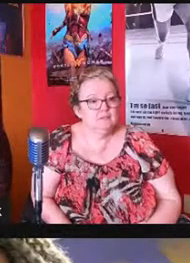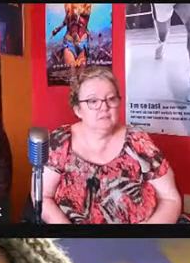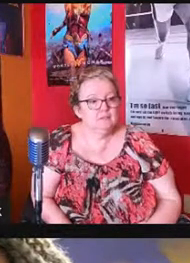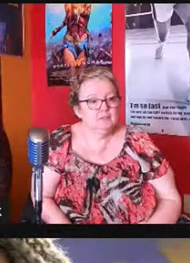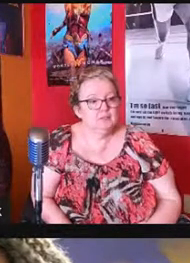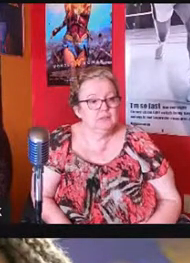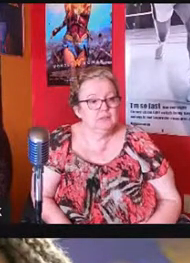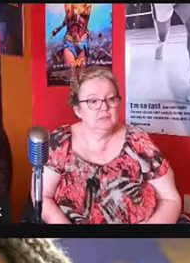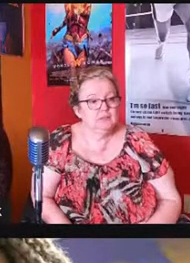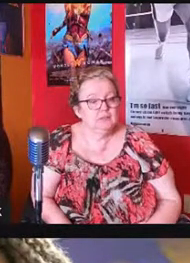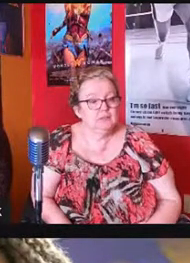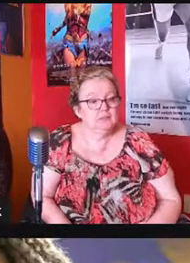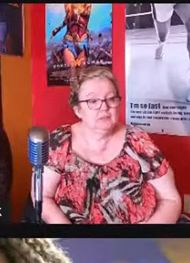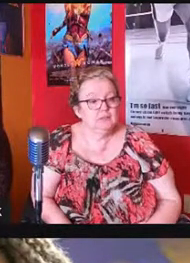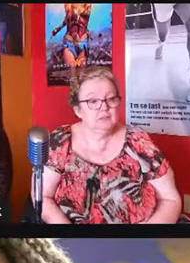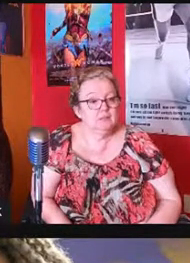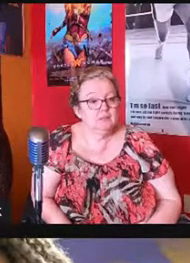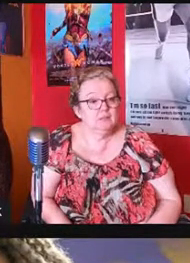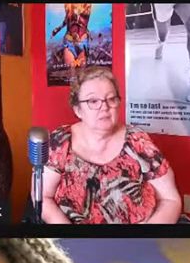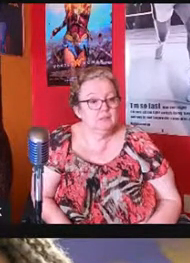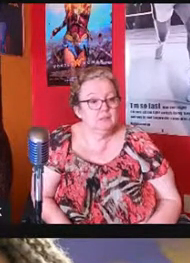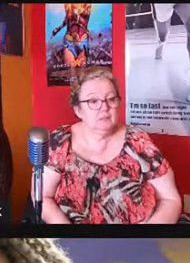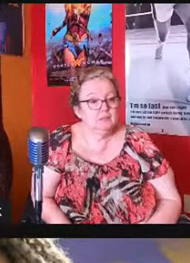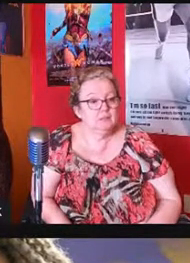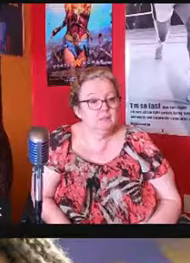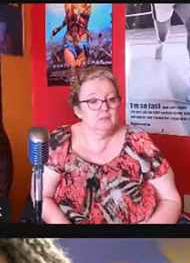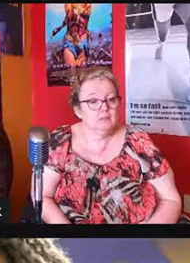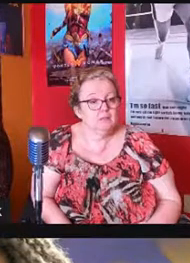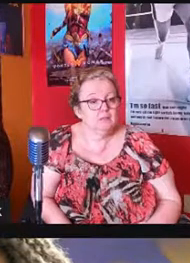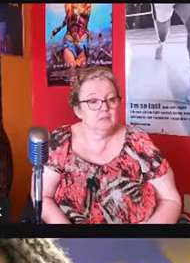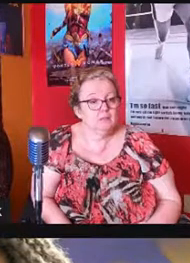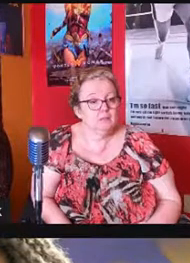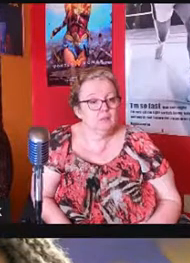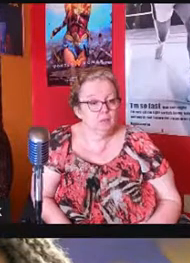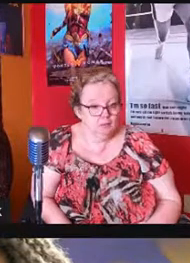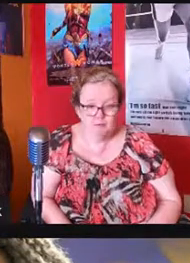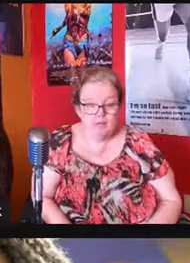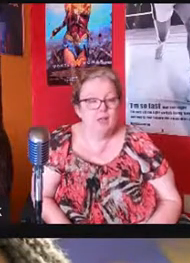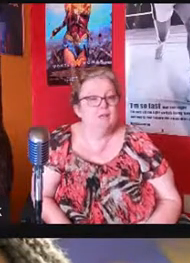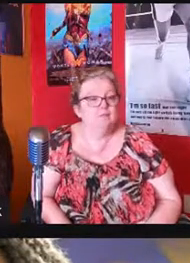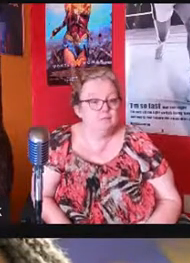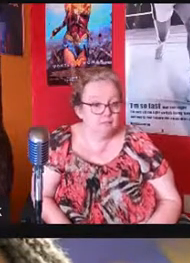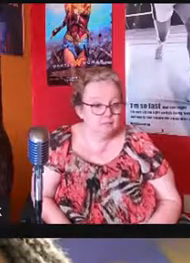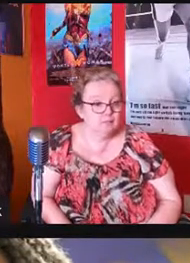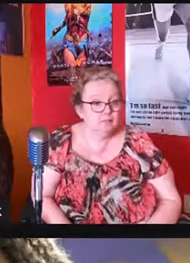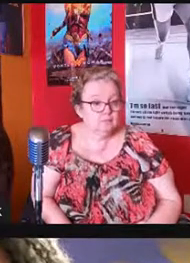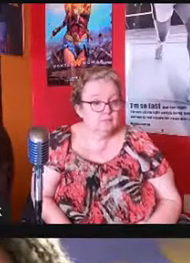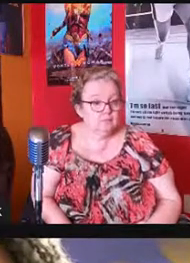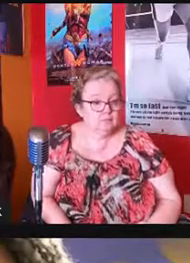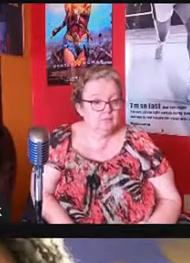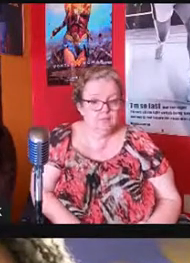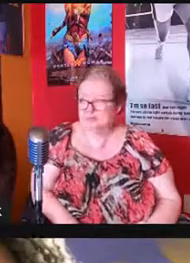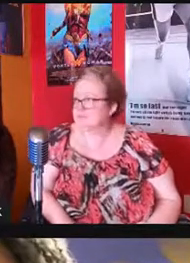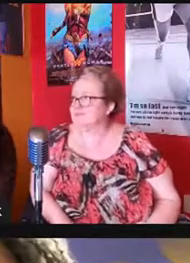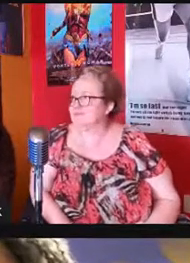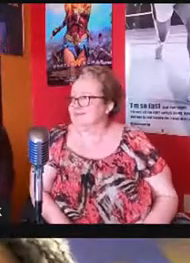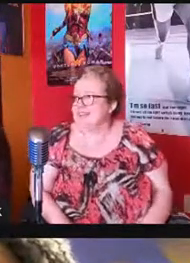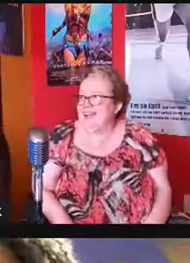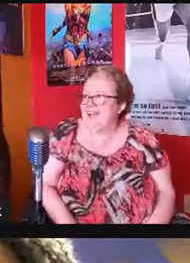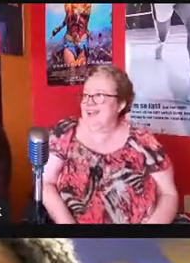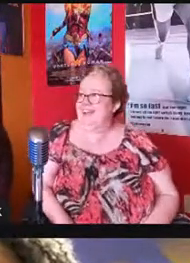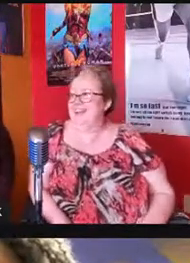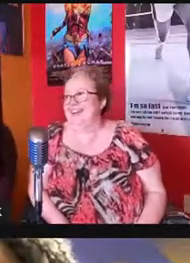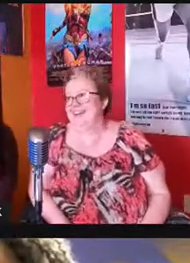Mohagani at the beginning, I was like, I had never heard of a choreopoem. I thought it was a term that she had made up, but she's like, no,